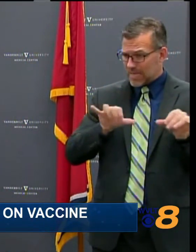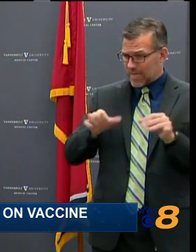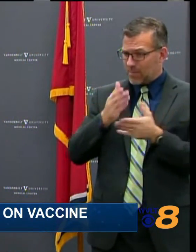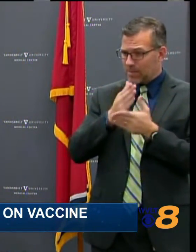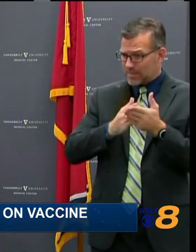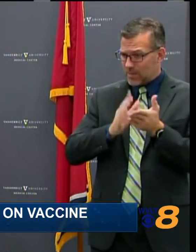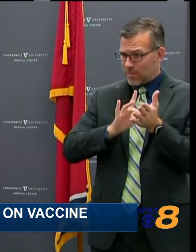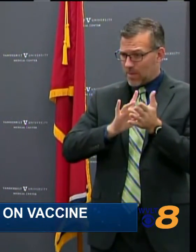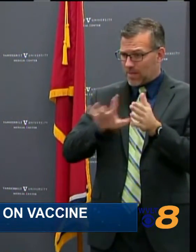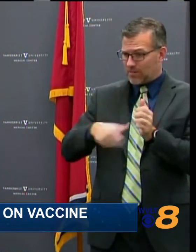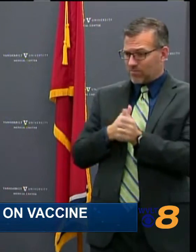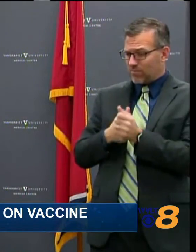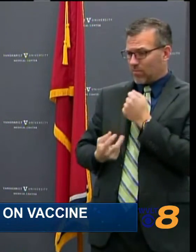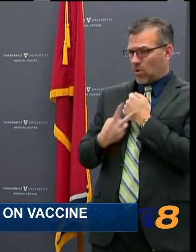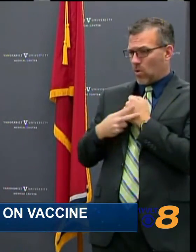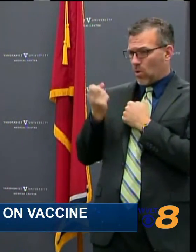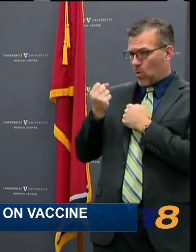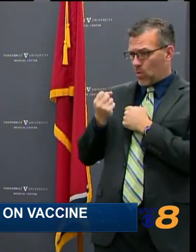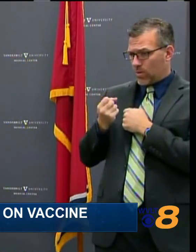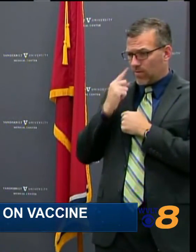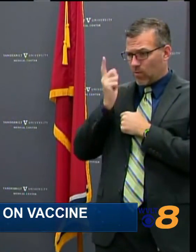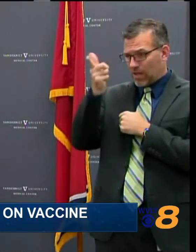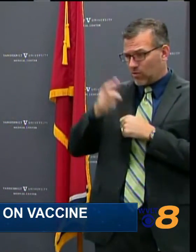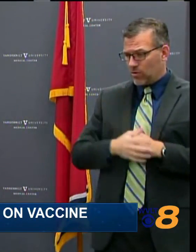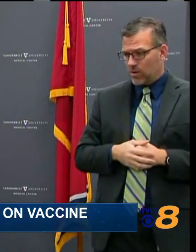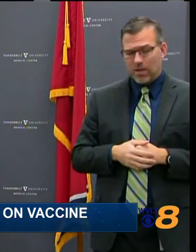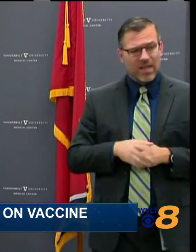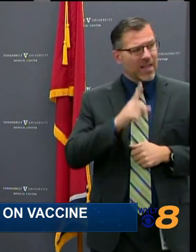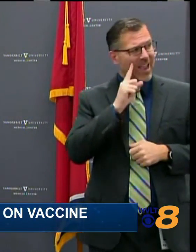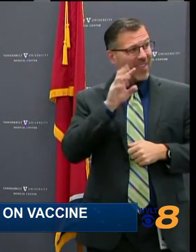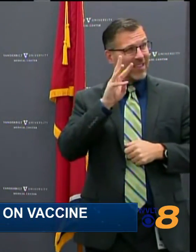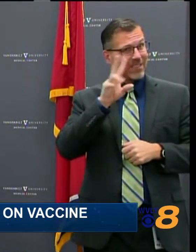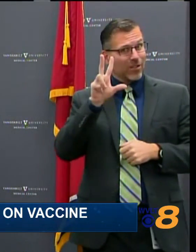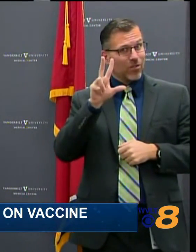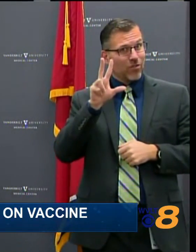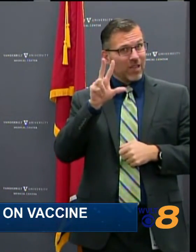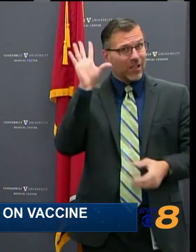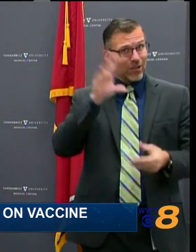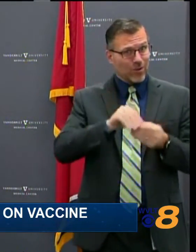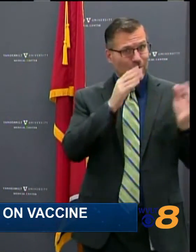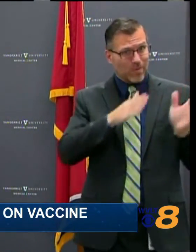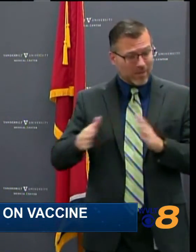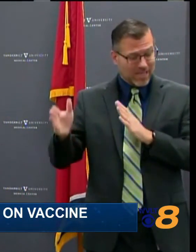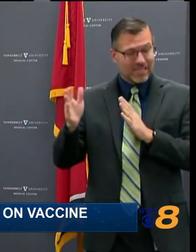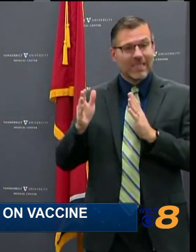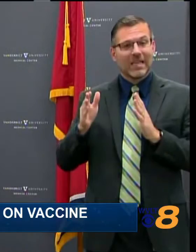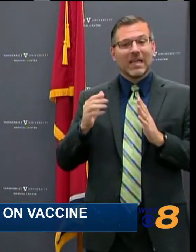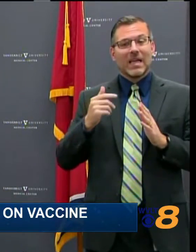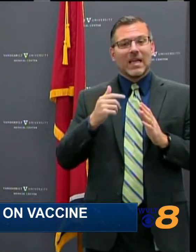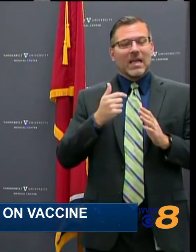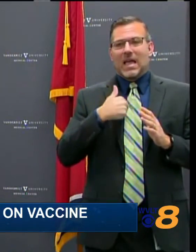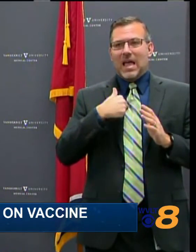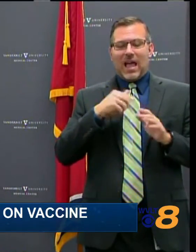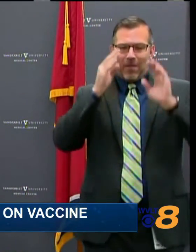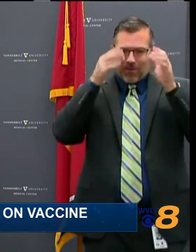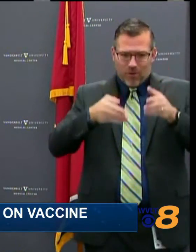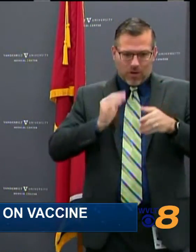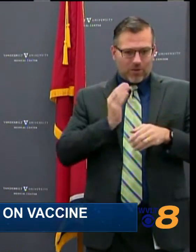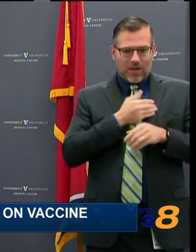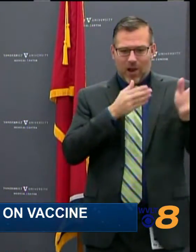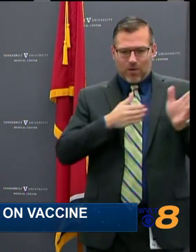initial vaccine through. So there are, I think, 63 total plans. And to be perfectly honest, I've been so consumed with our plan, I